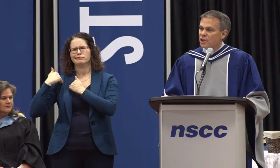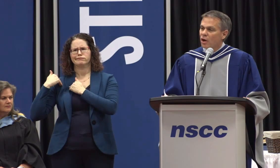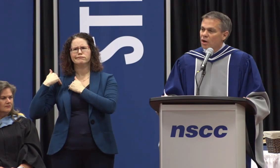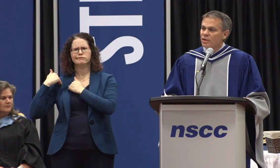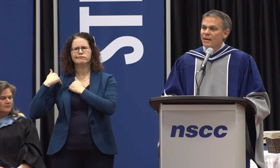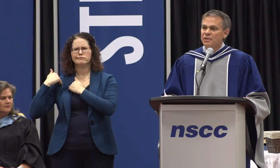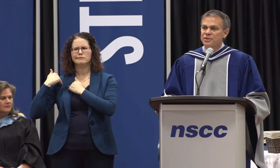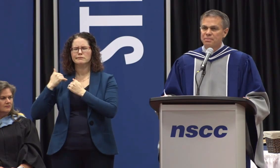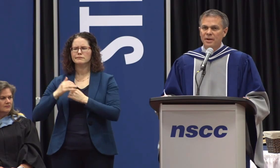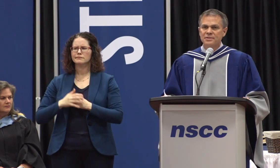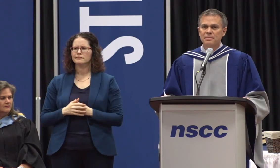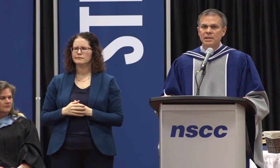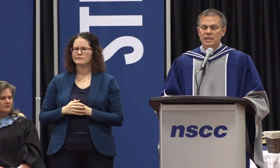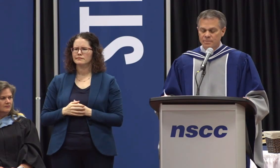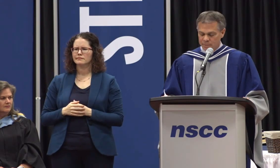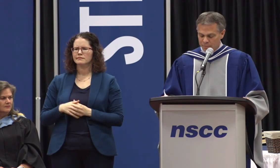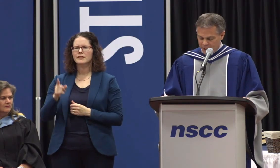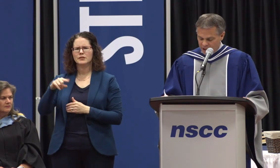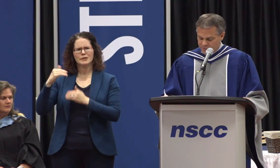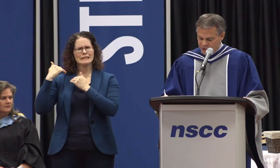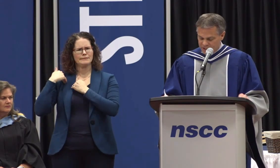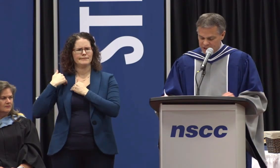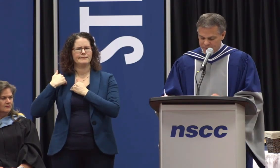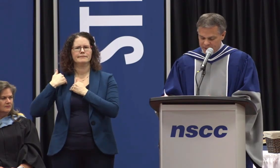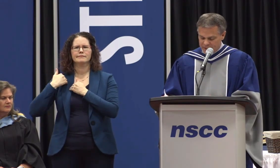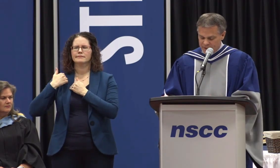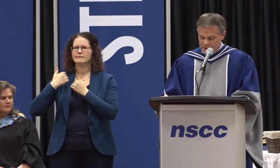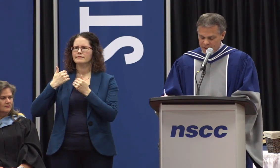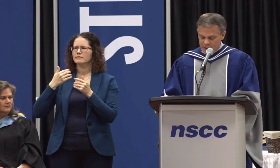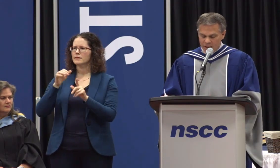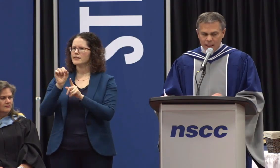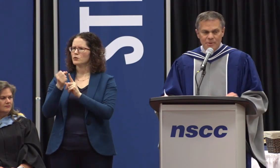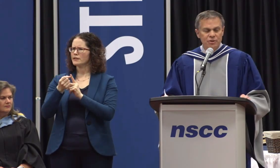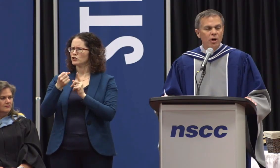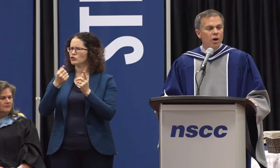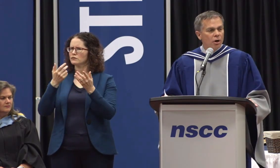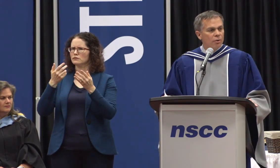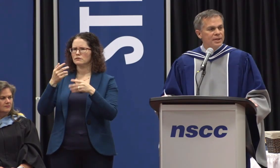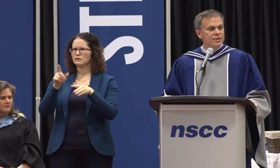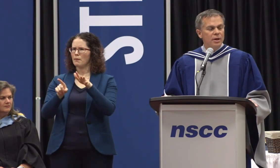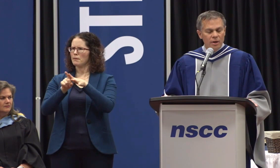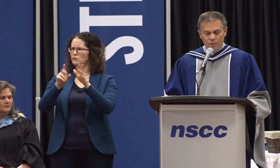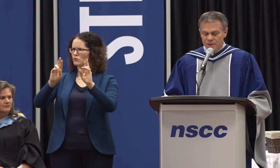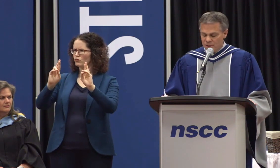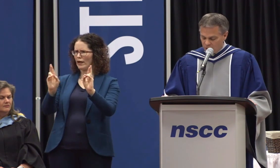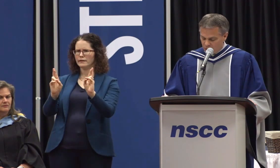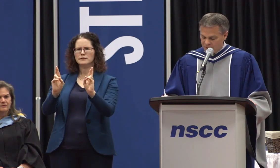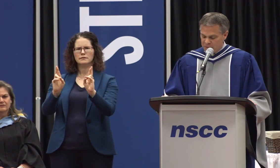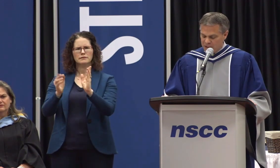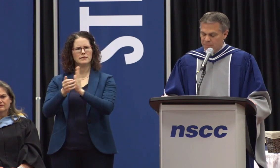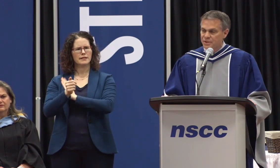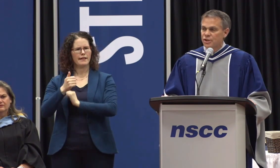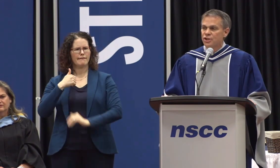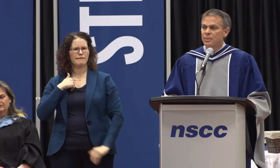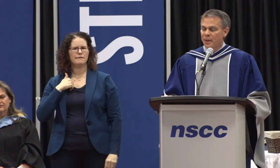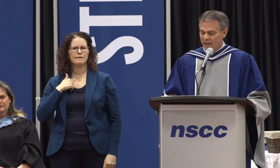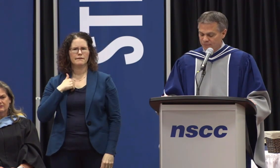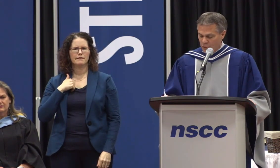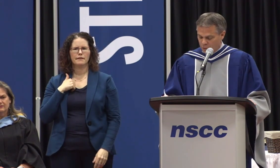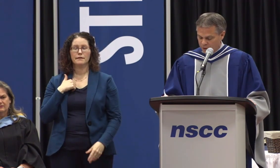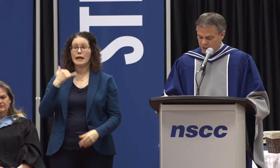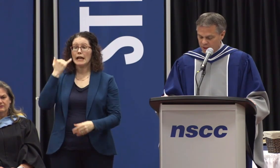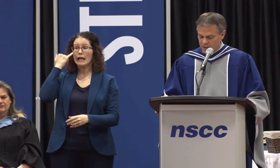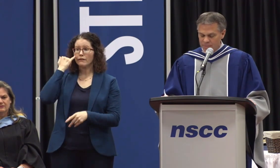because we all have the responsibility to be prepared for the unexpected, and we should always, always, always be in a position to